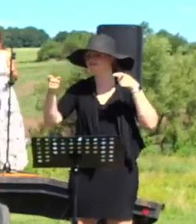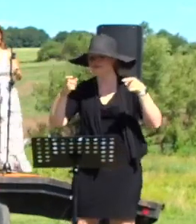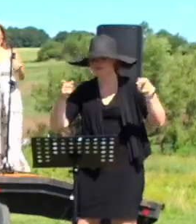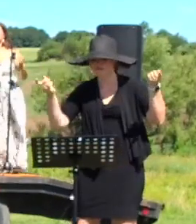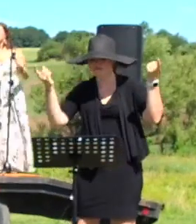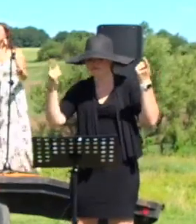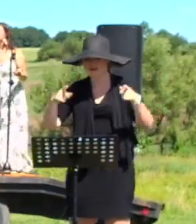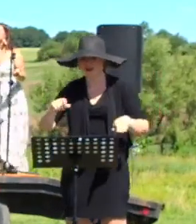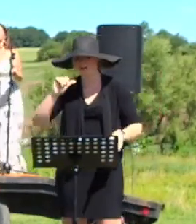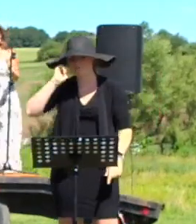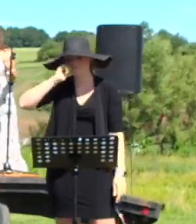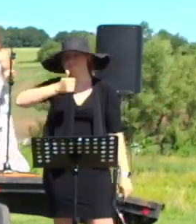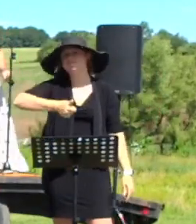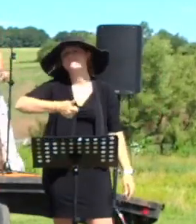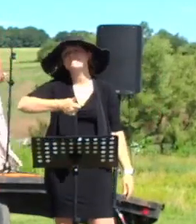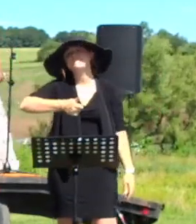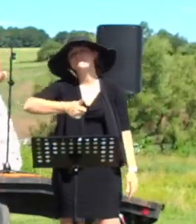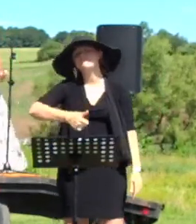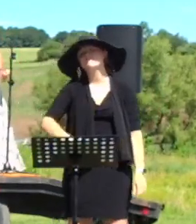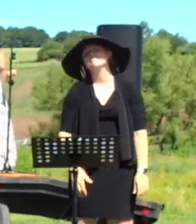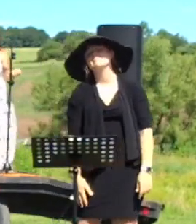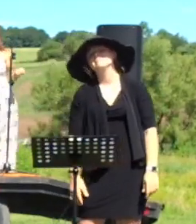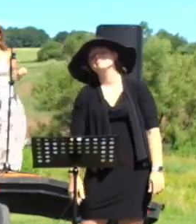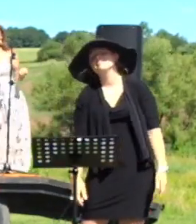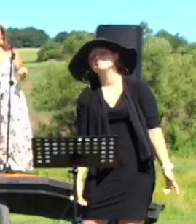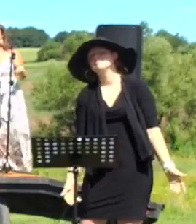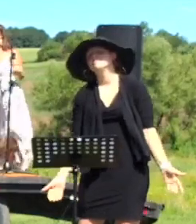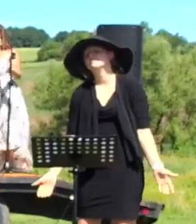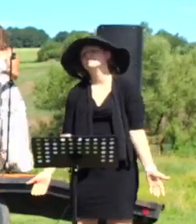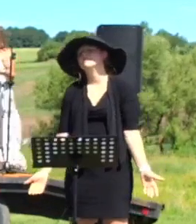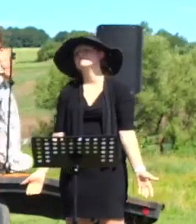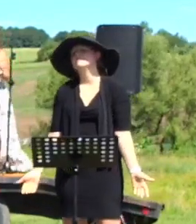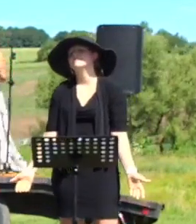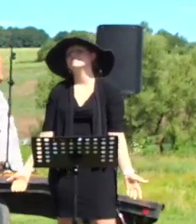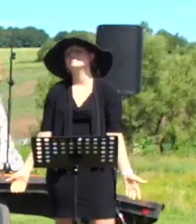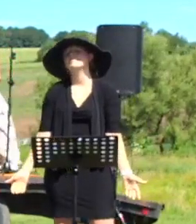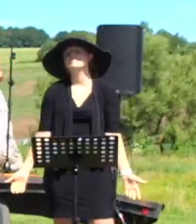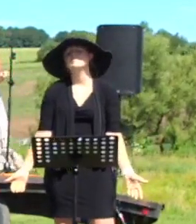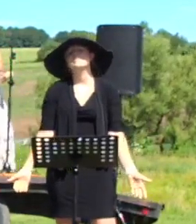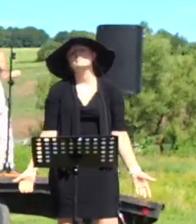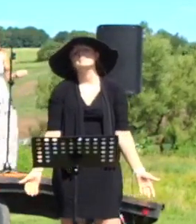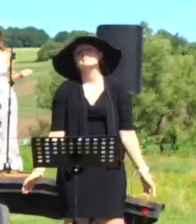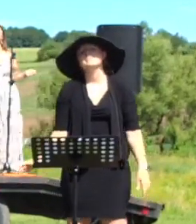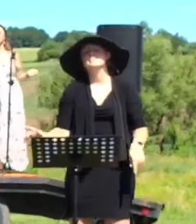Can't control what tomorrow will bring.